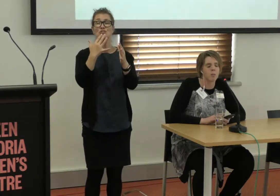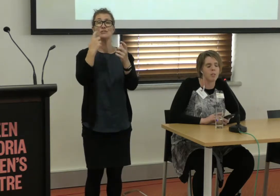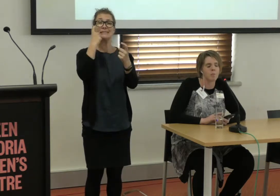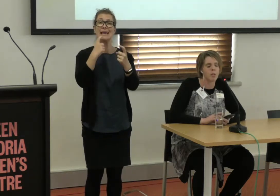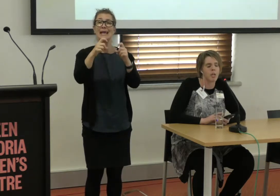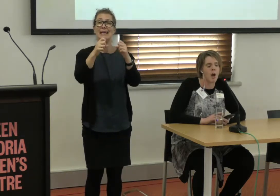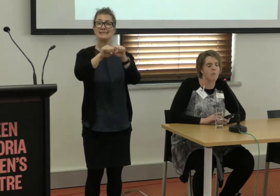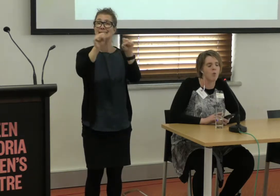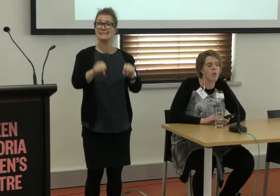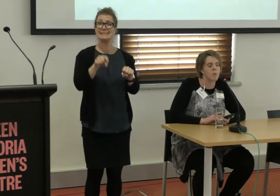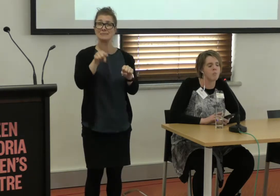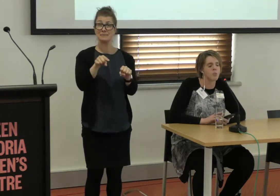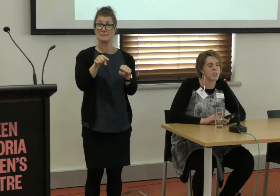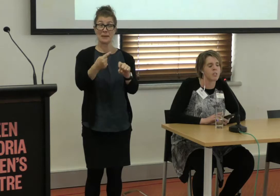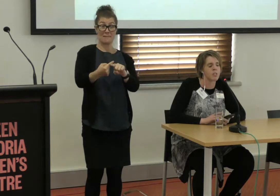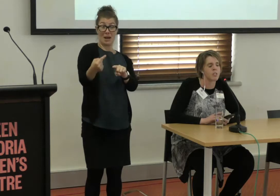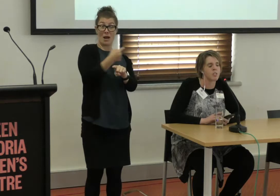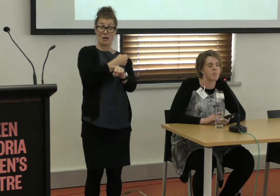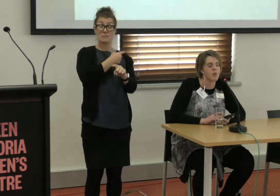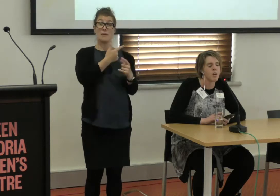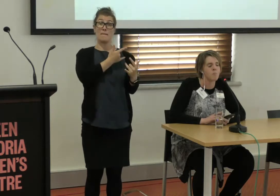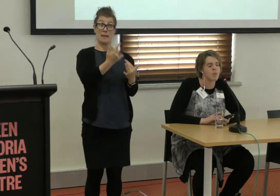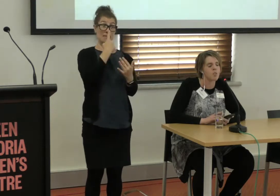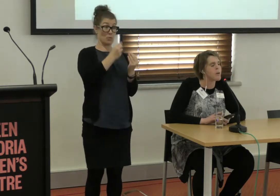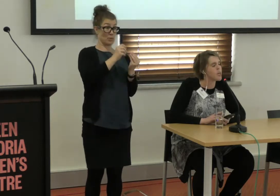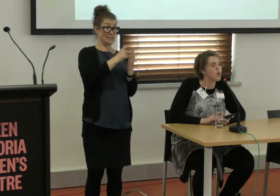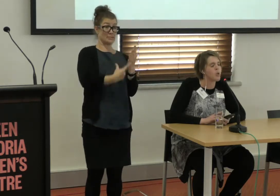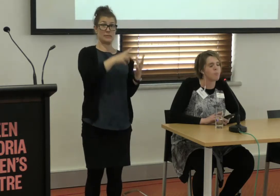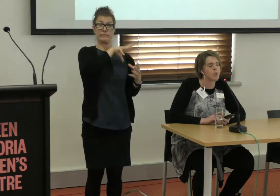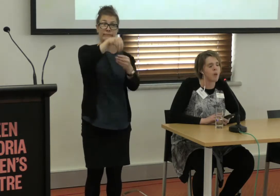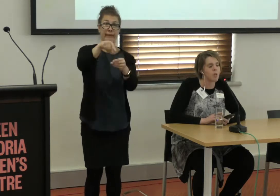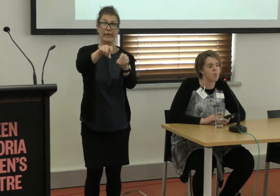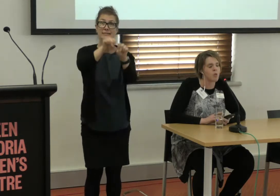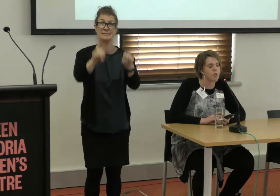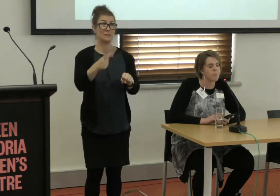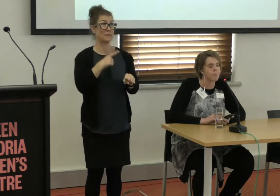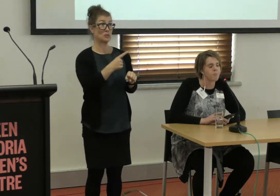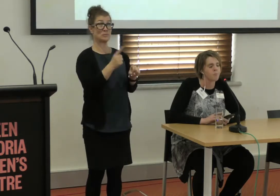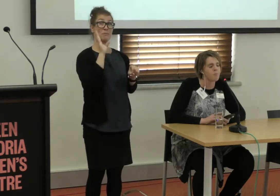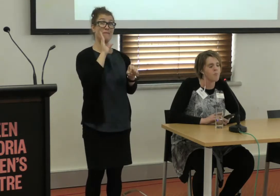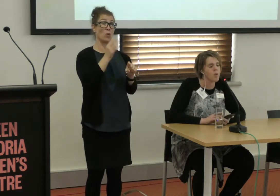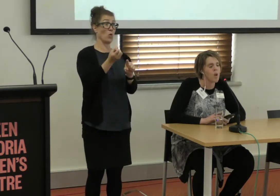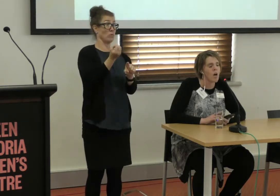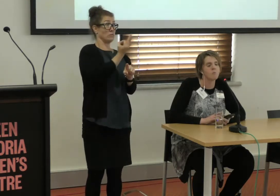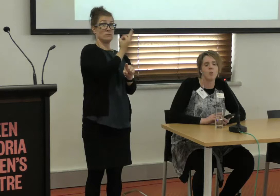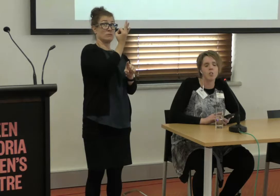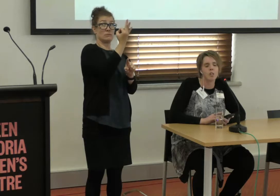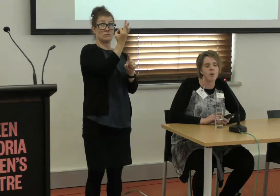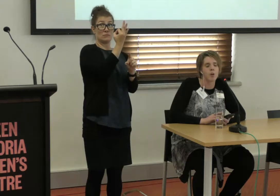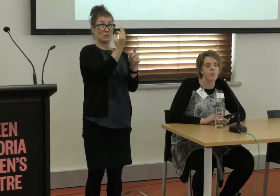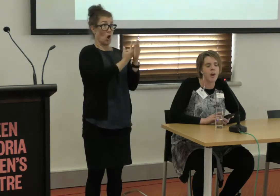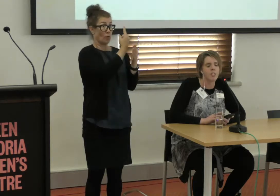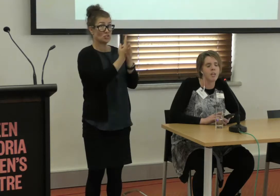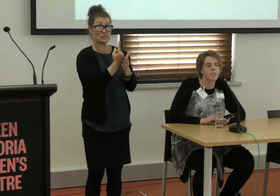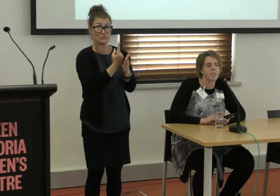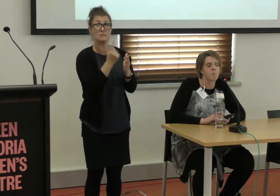with disability have already been filtered into this system because it's been the only option available to them. Unfortunately, though,